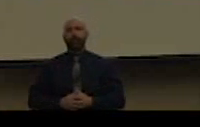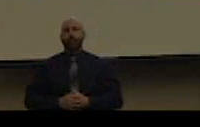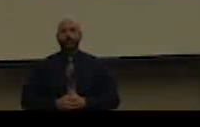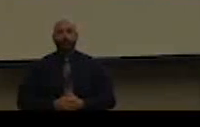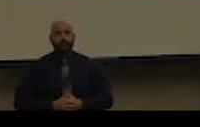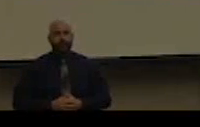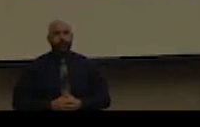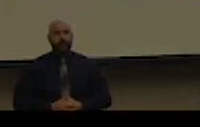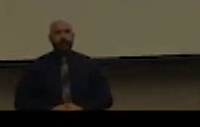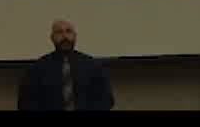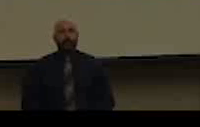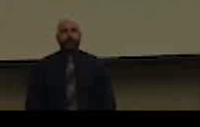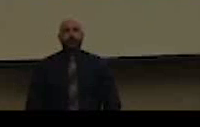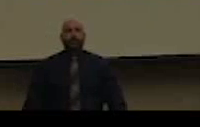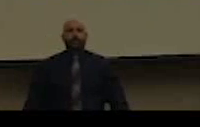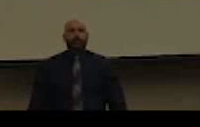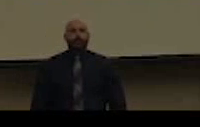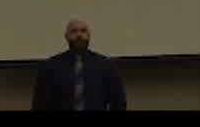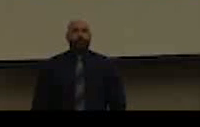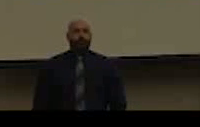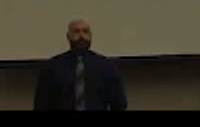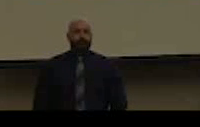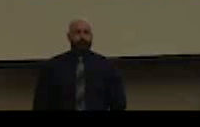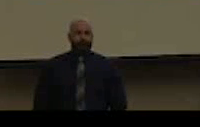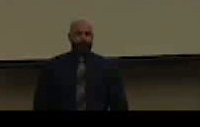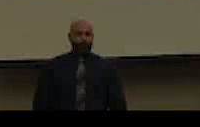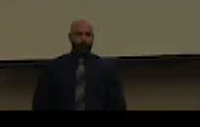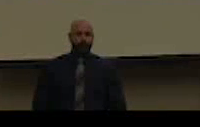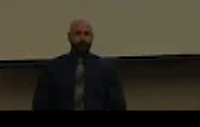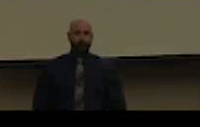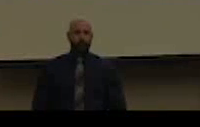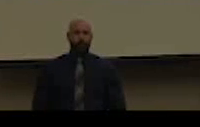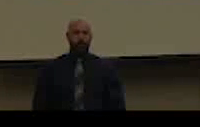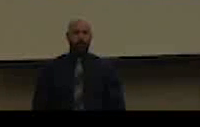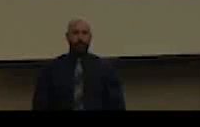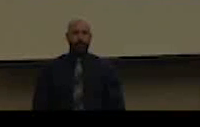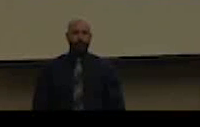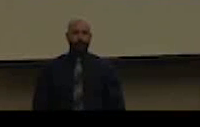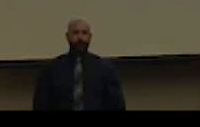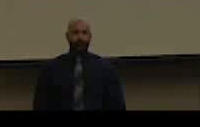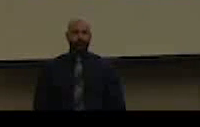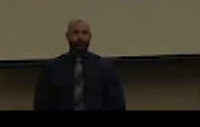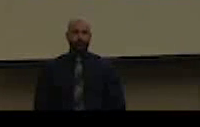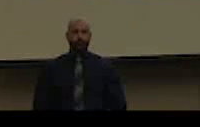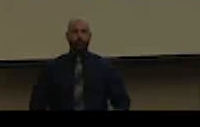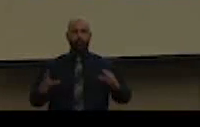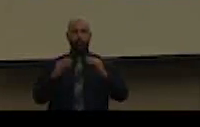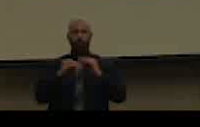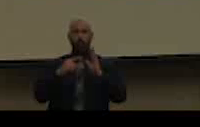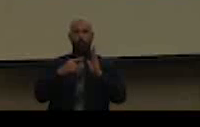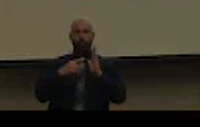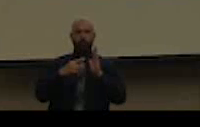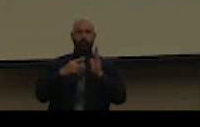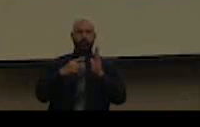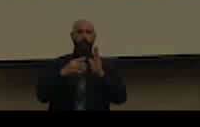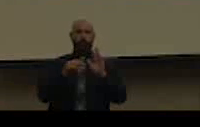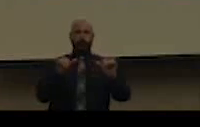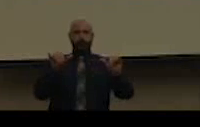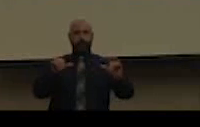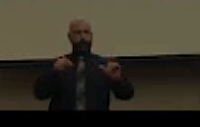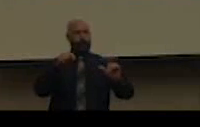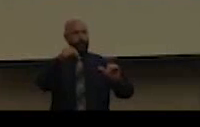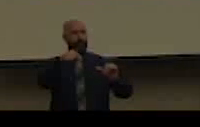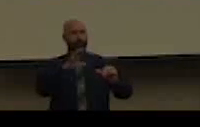in the greatest need and more reflective of this commission's report, there were dollars allocated